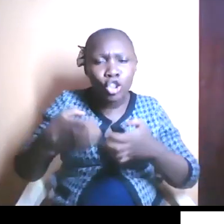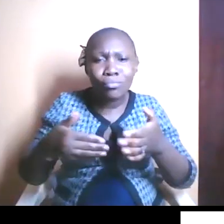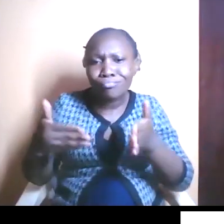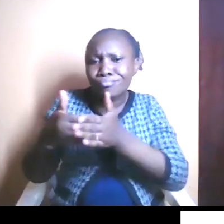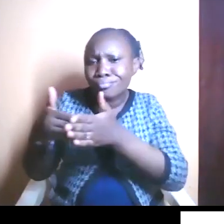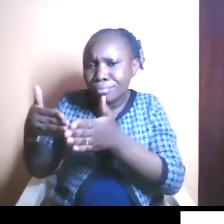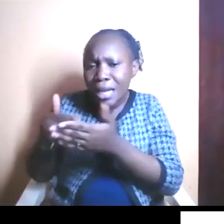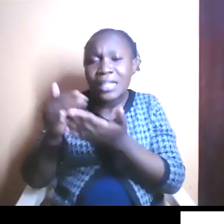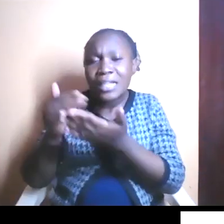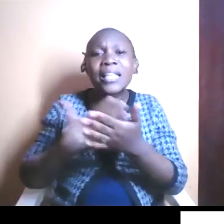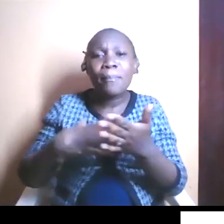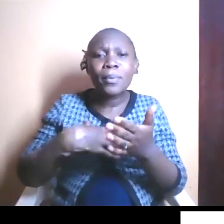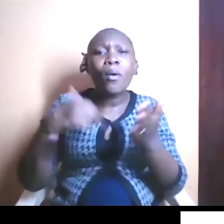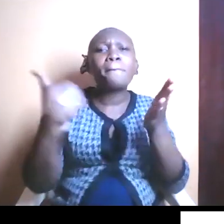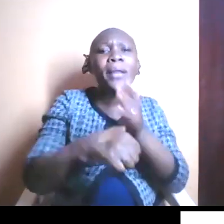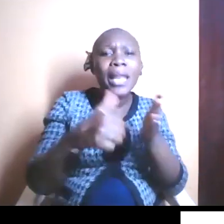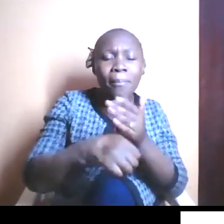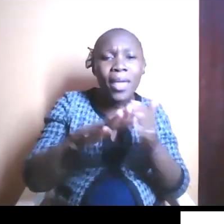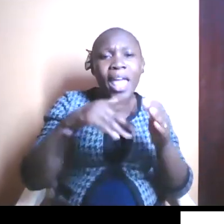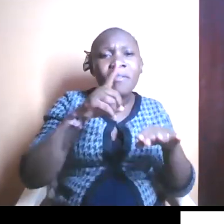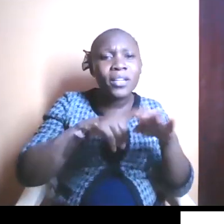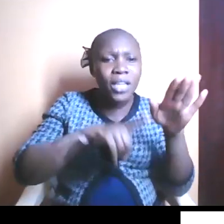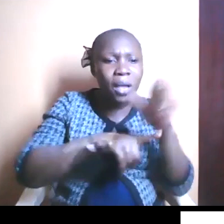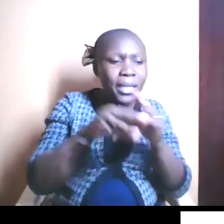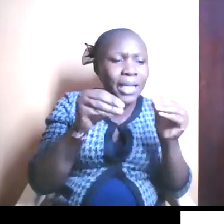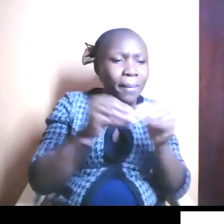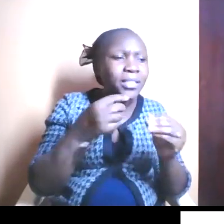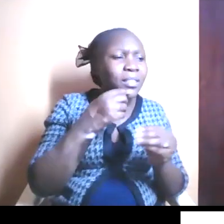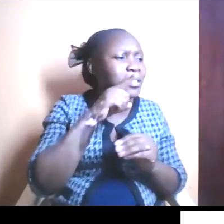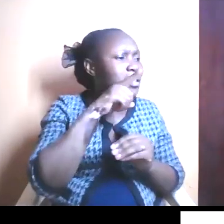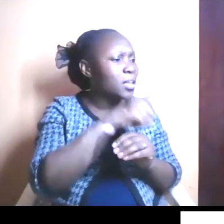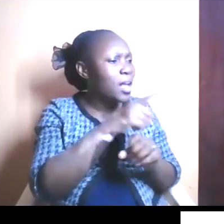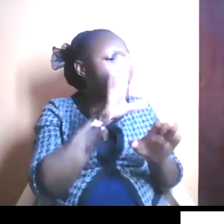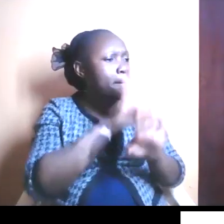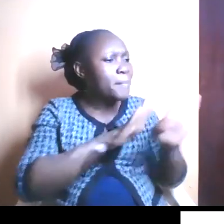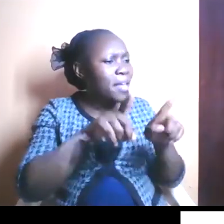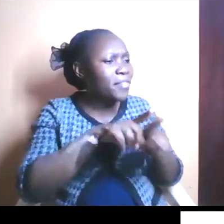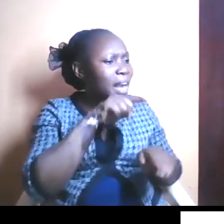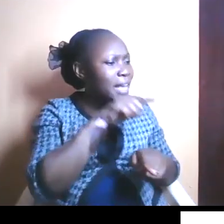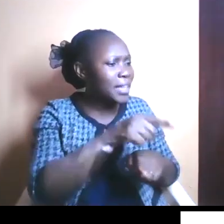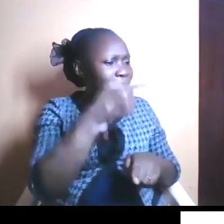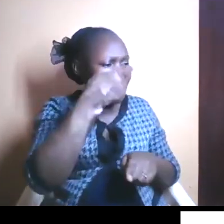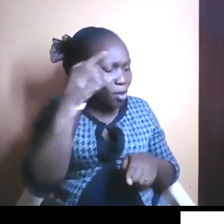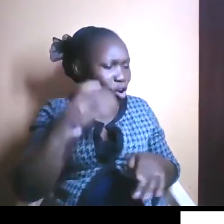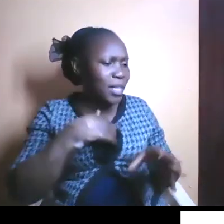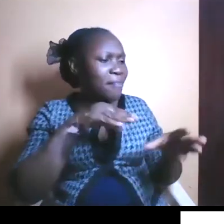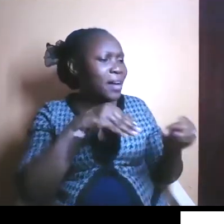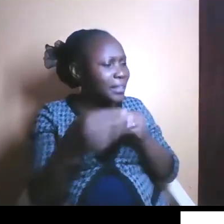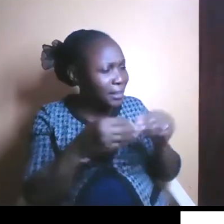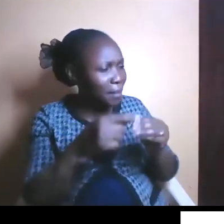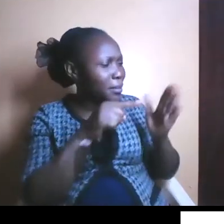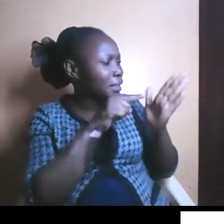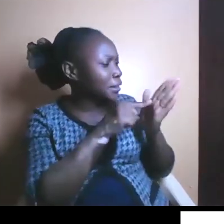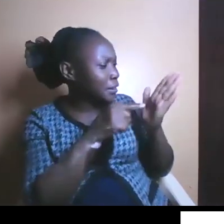things are mentioned in every meeting, you know, instead of the person being treated as a person first, not as their